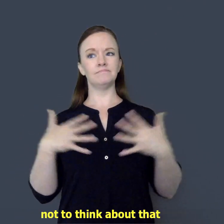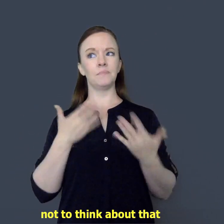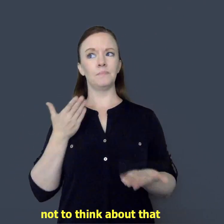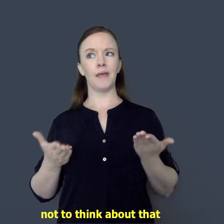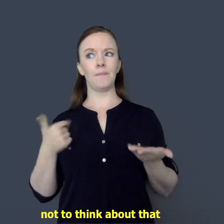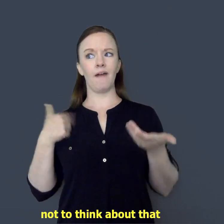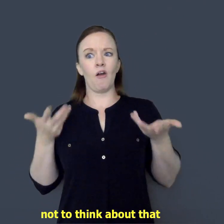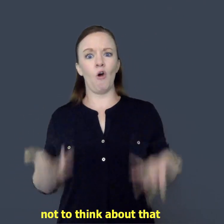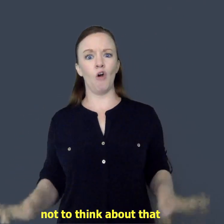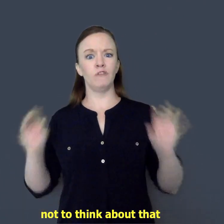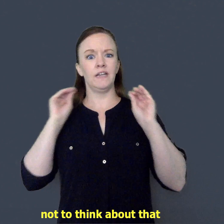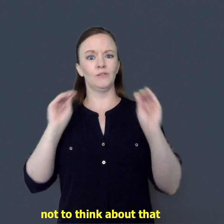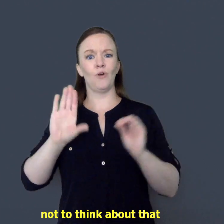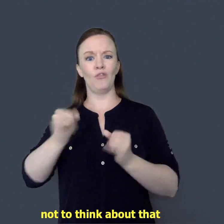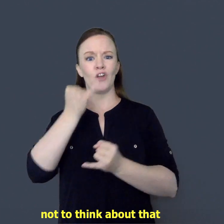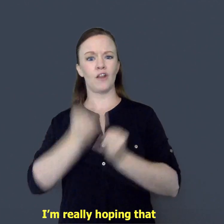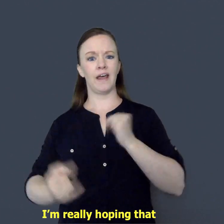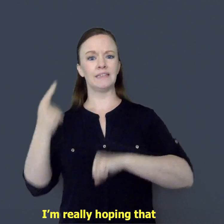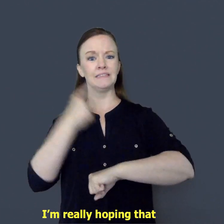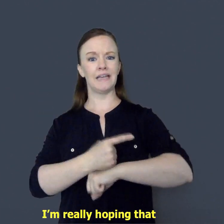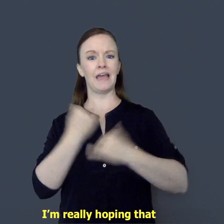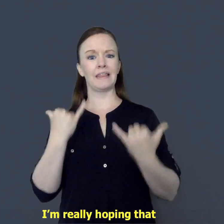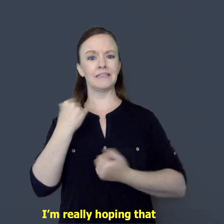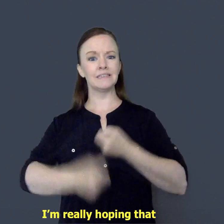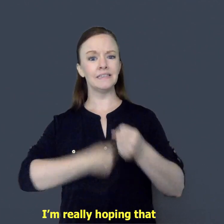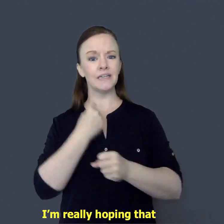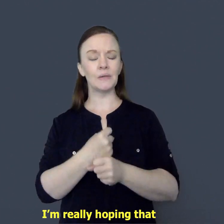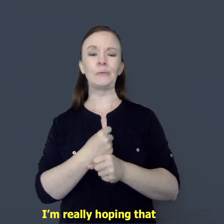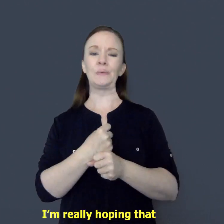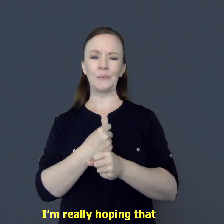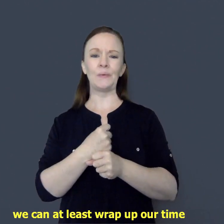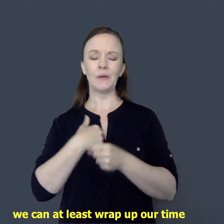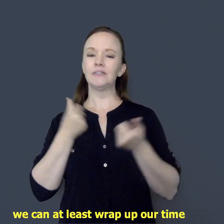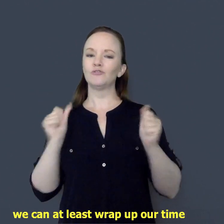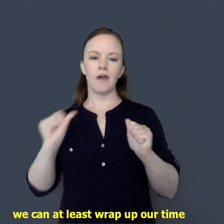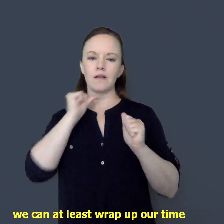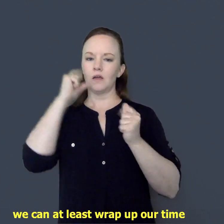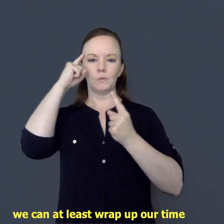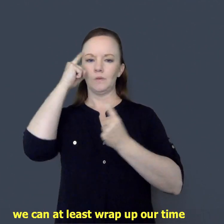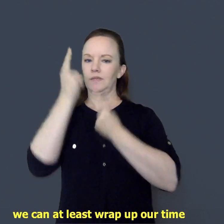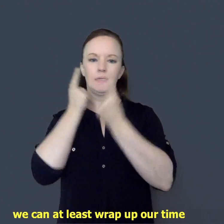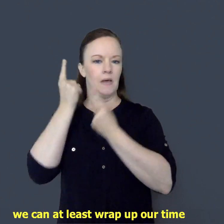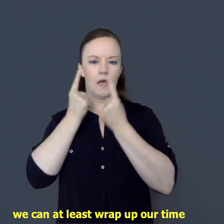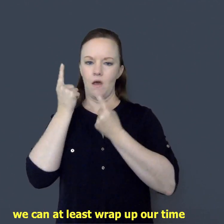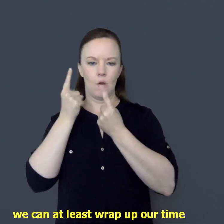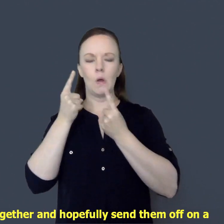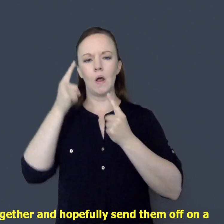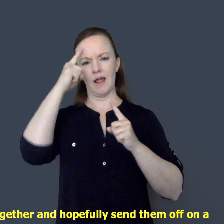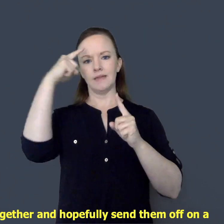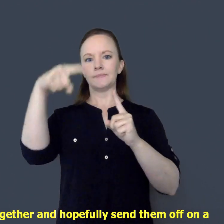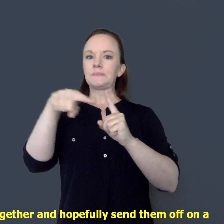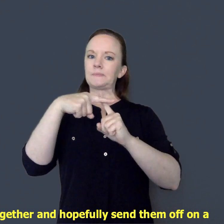not to think about that. I'm really hoping that we can at least wrap up our time together and